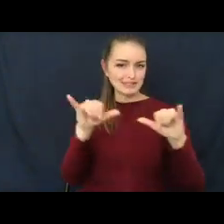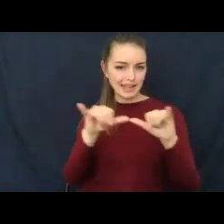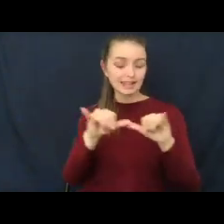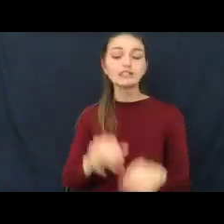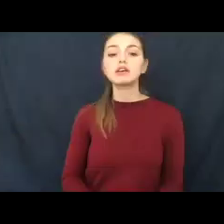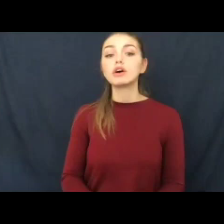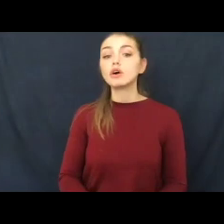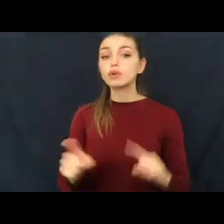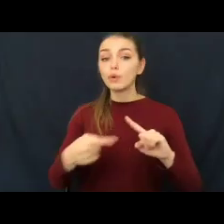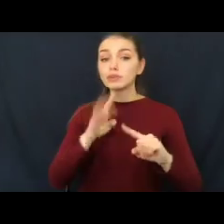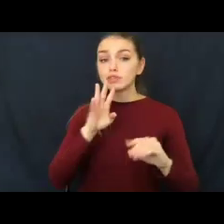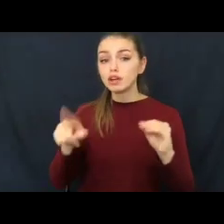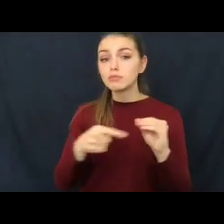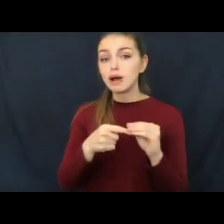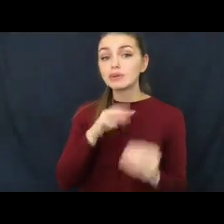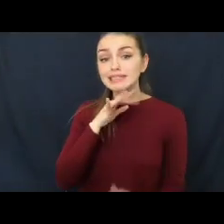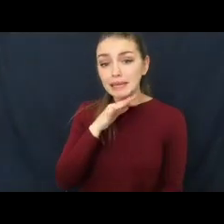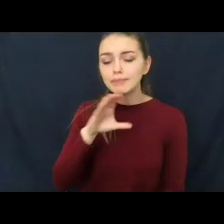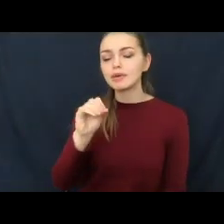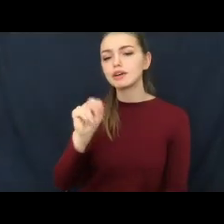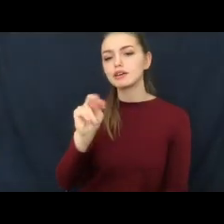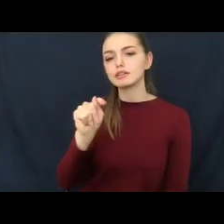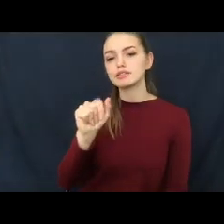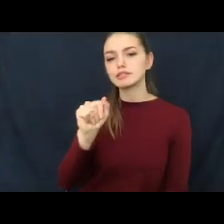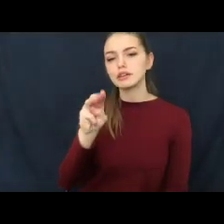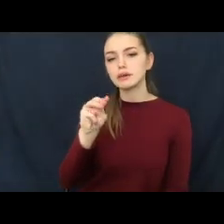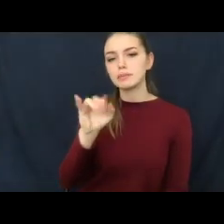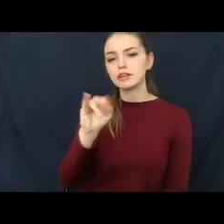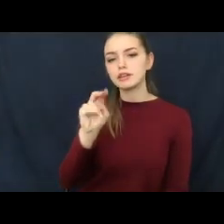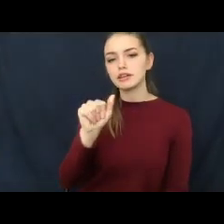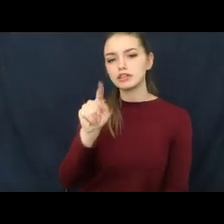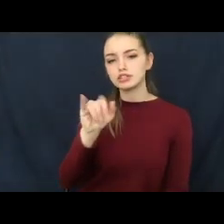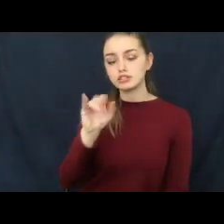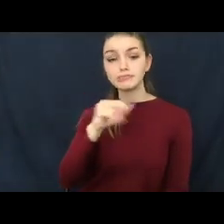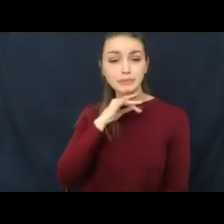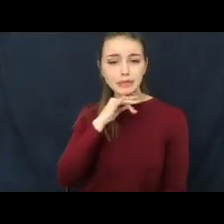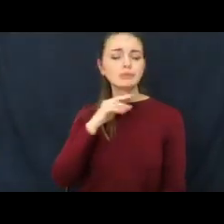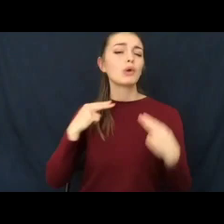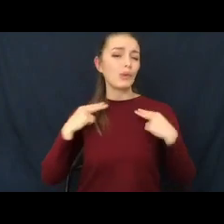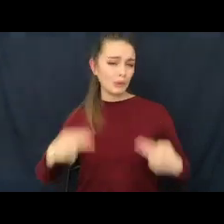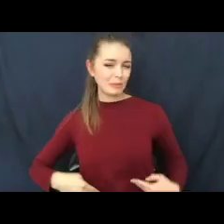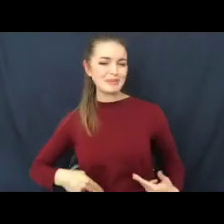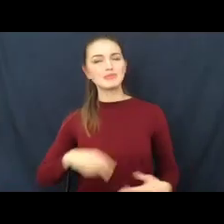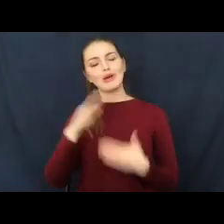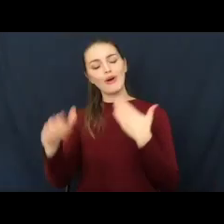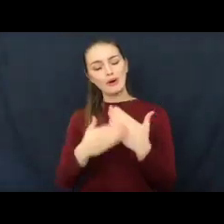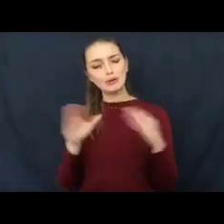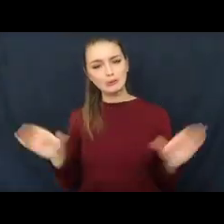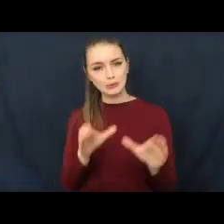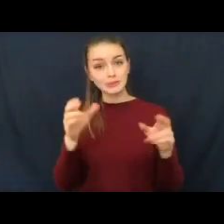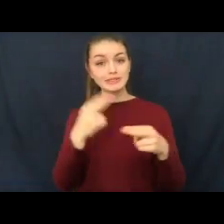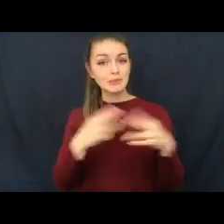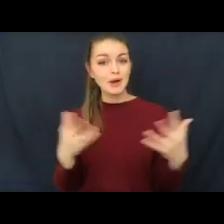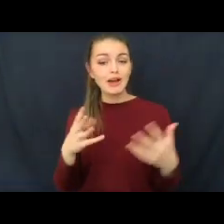contamination with our co-mingle at home. We have this thing that humans do. We all do it, and it's called